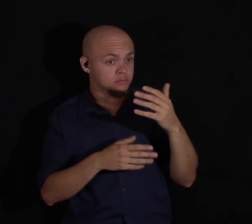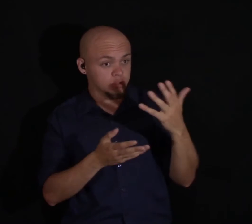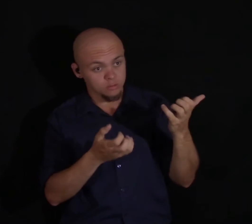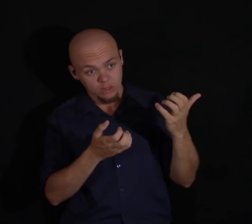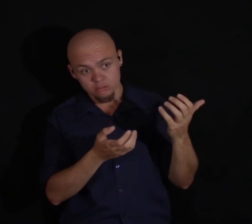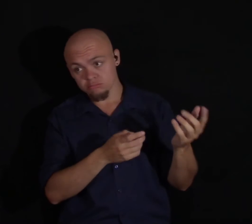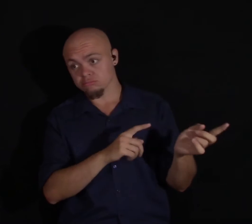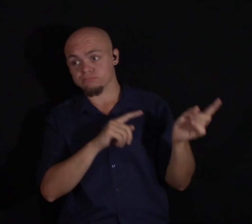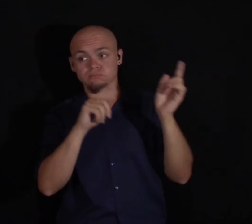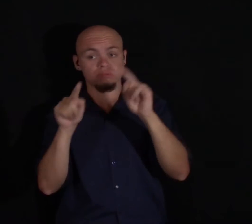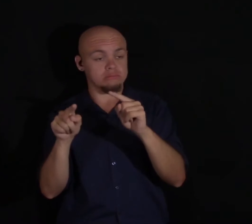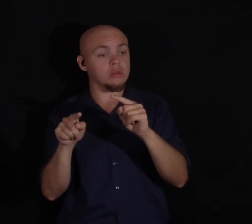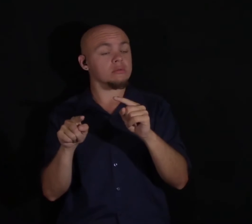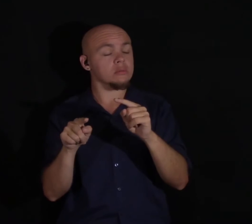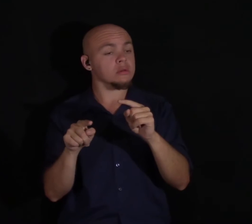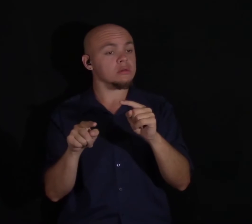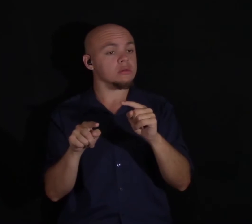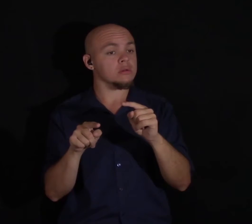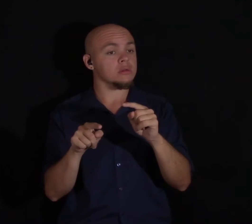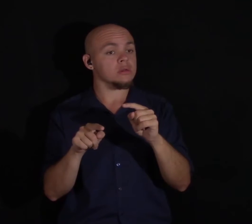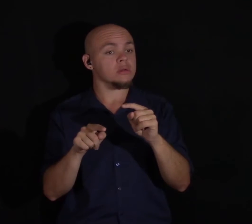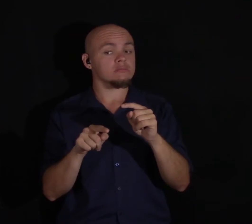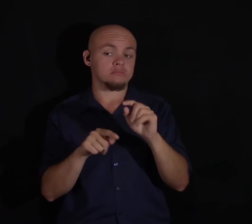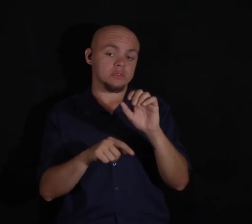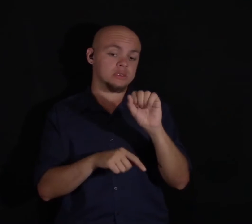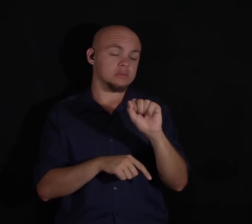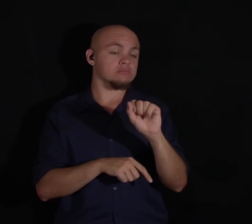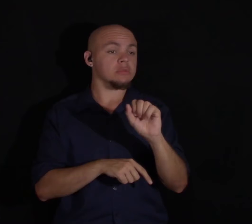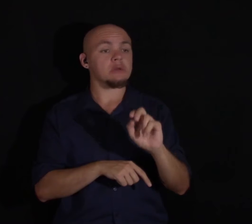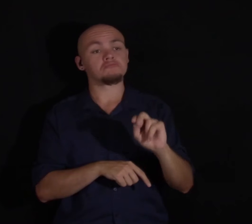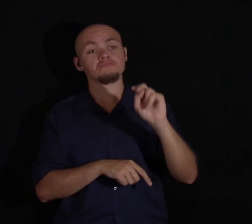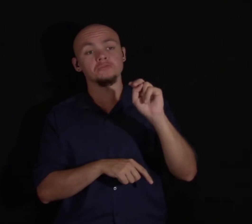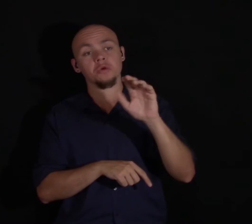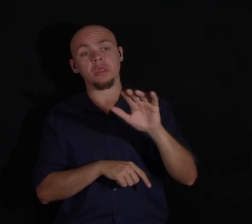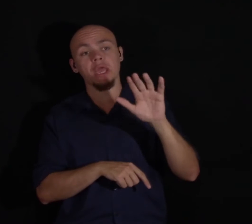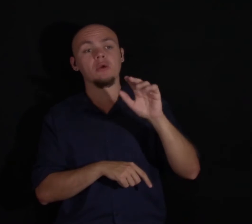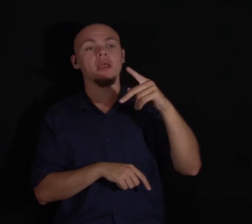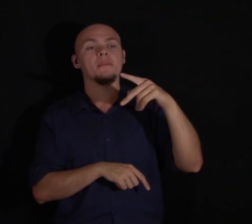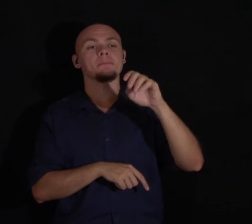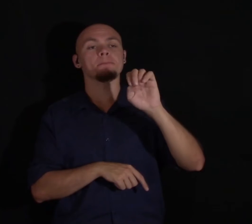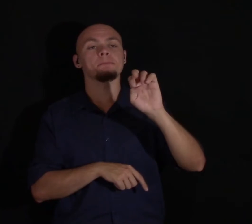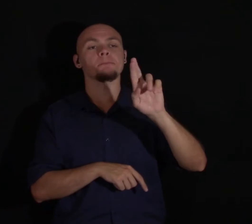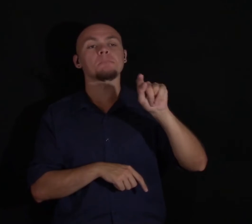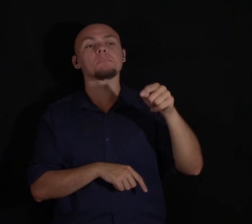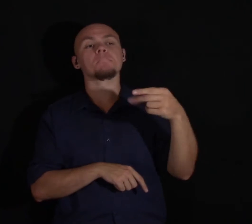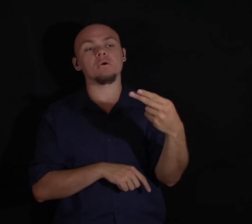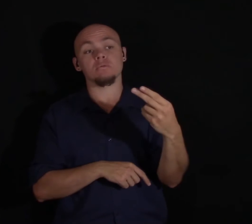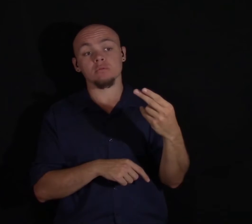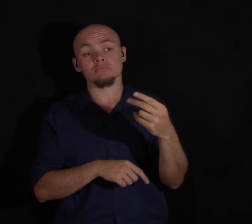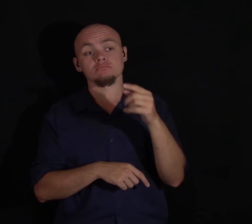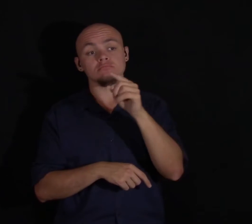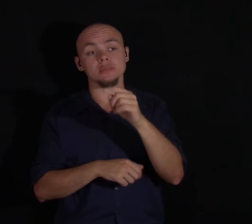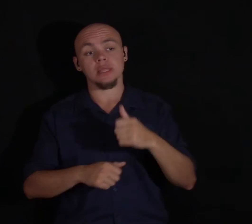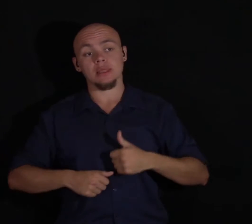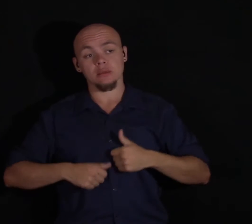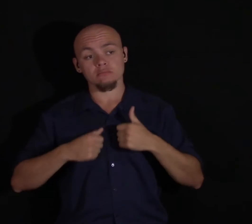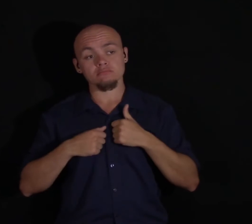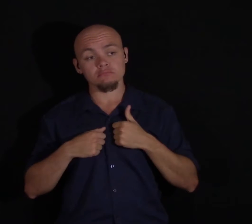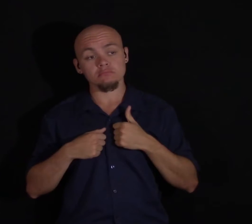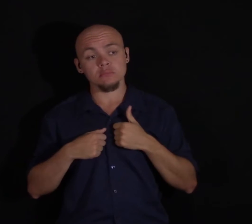to induce us to prolong our journey as far north as Perth, where he resided. Clerval eagerly desired to accept